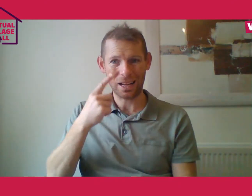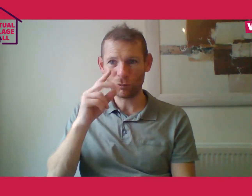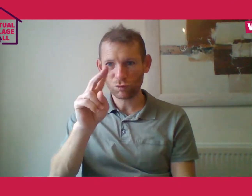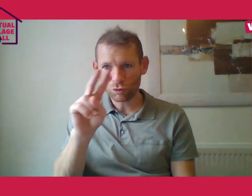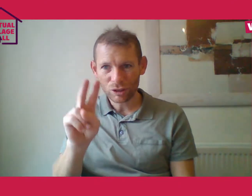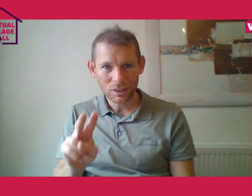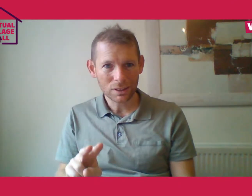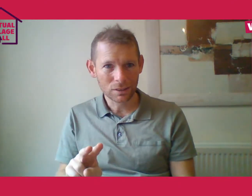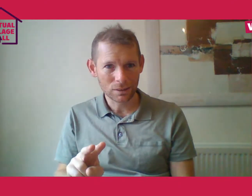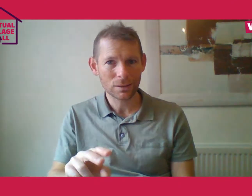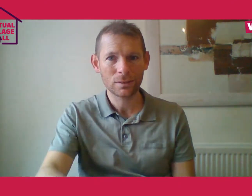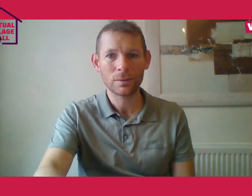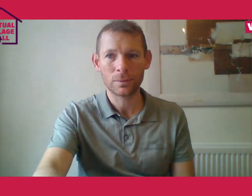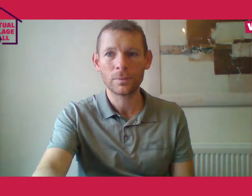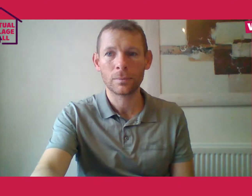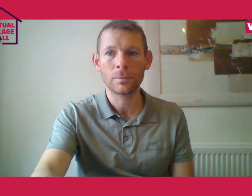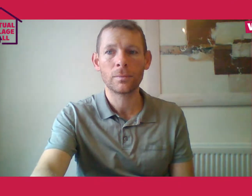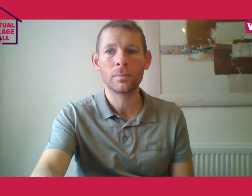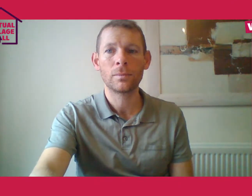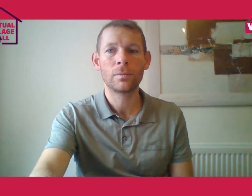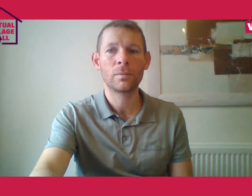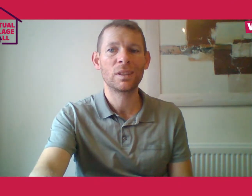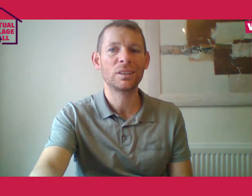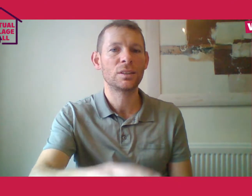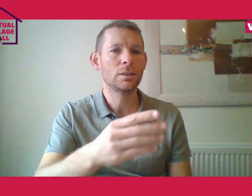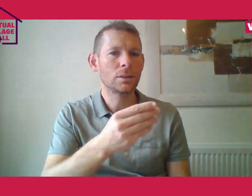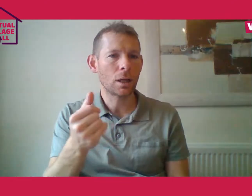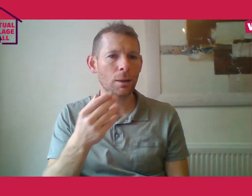box. I can keep my eye on that as we're going through the session.